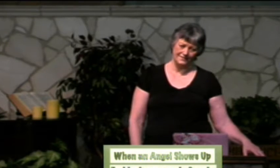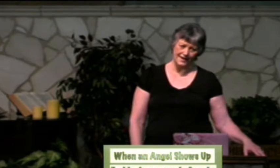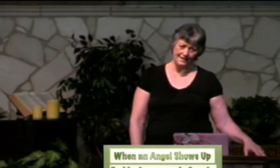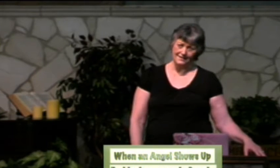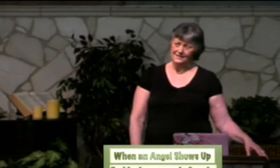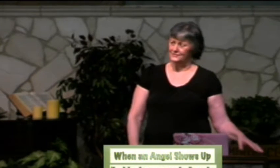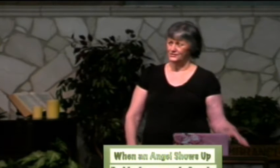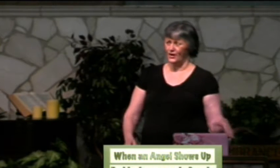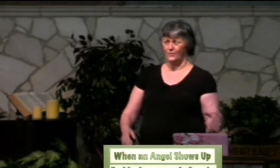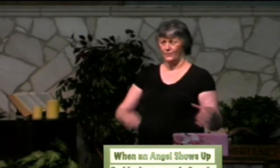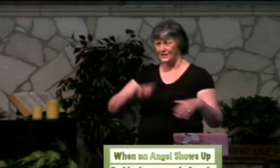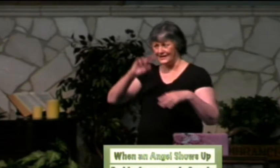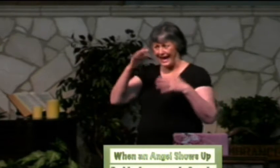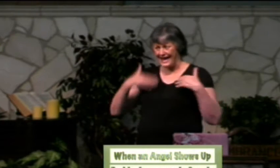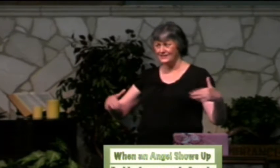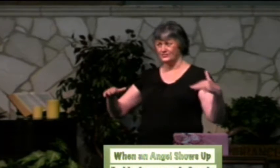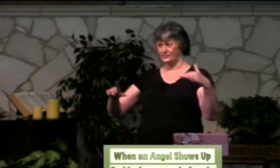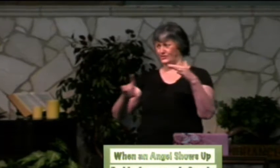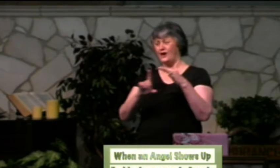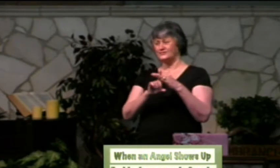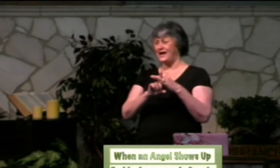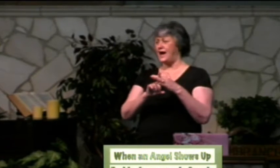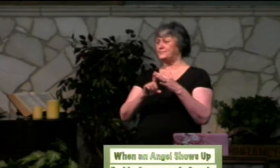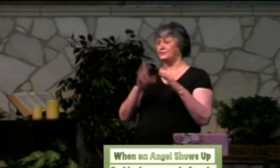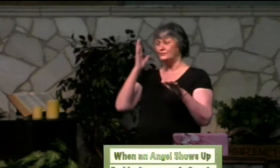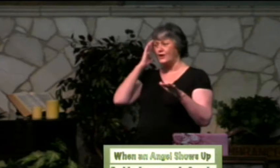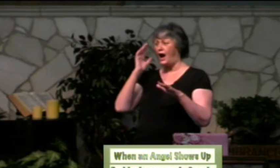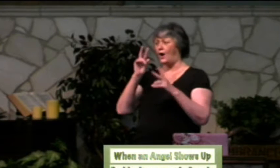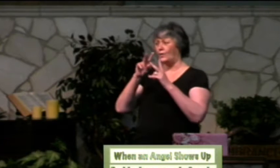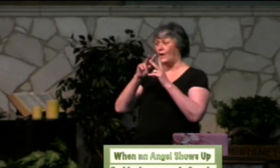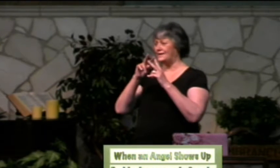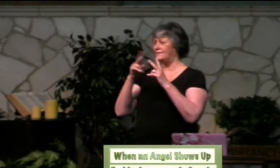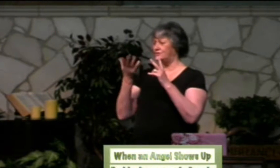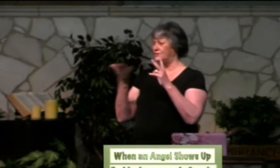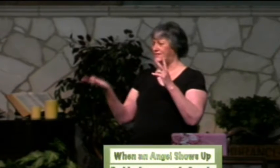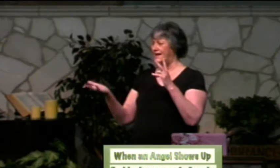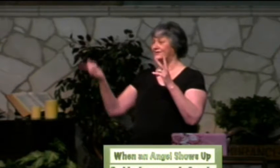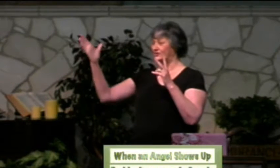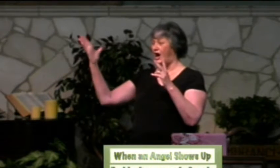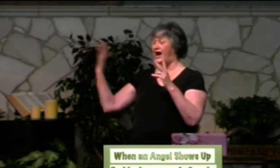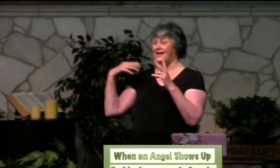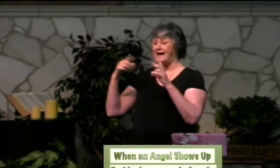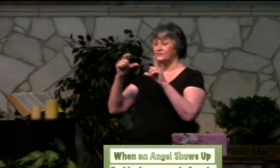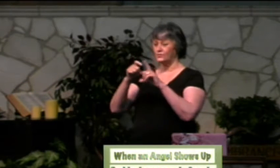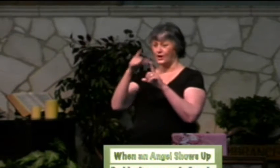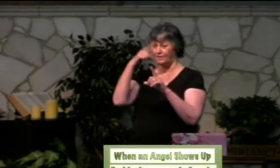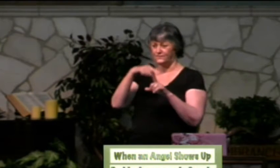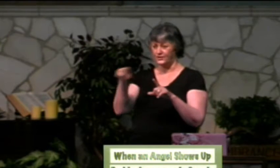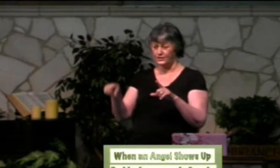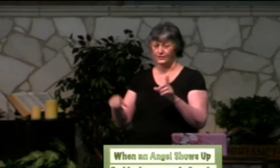Okay? So when an angel shows up, you know one of two things. God has a word for you,